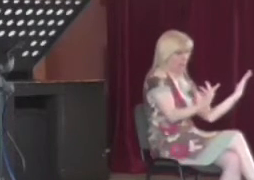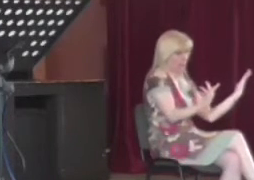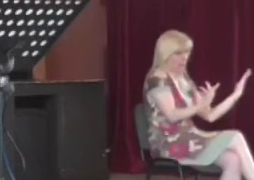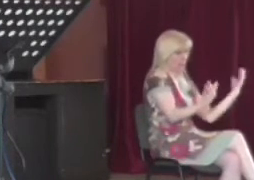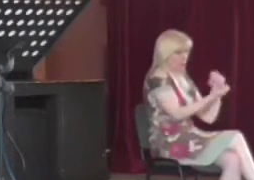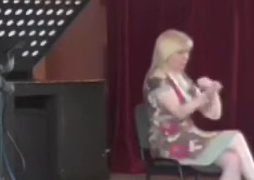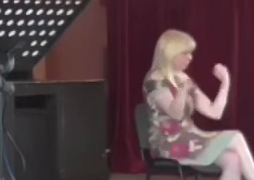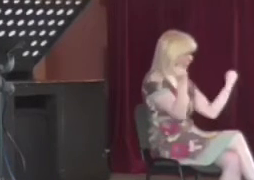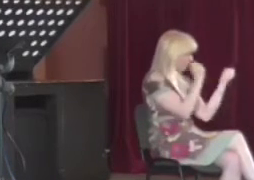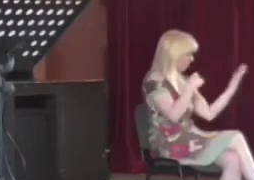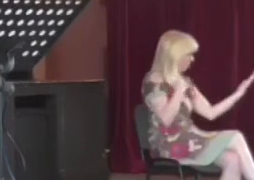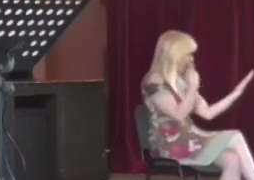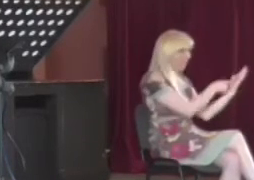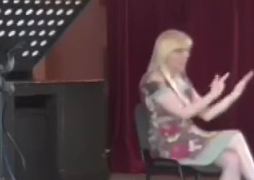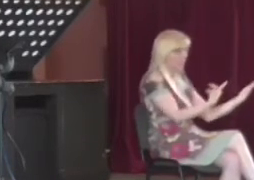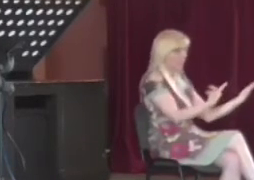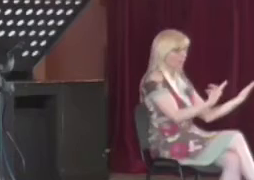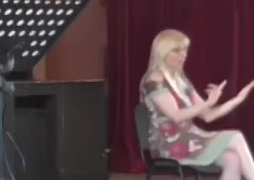for years myself.